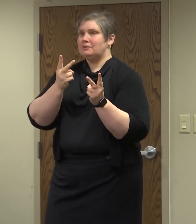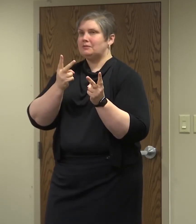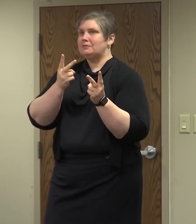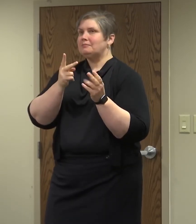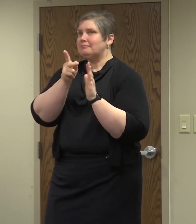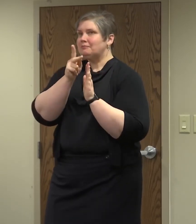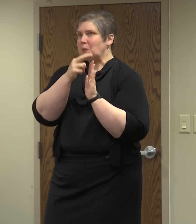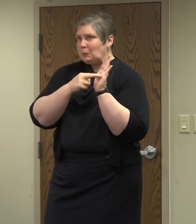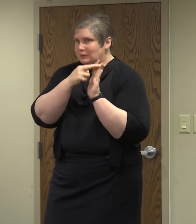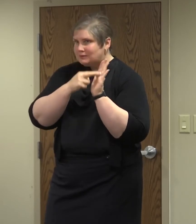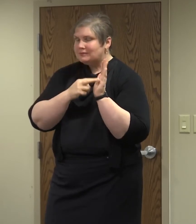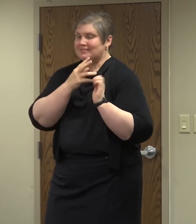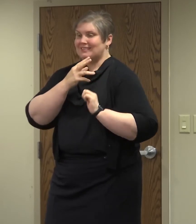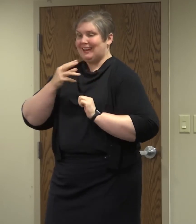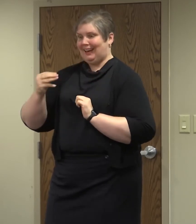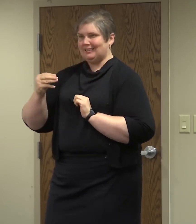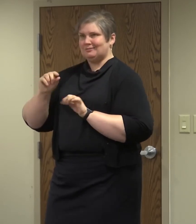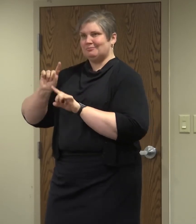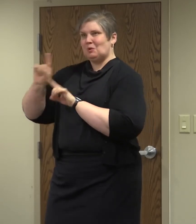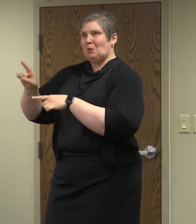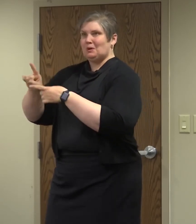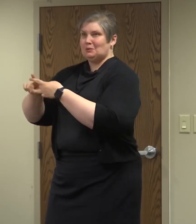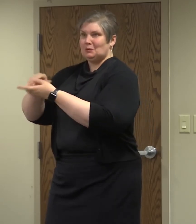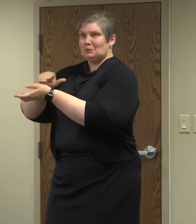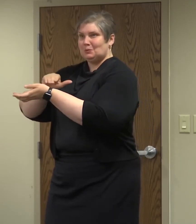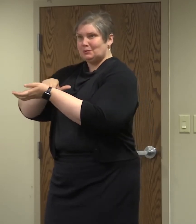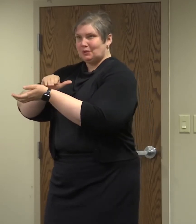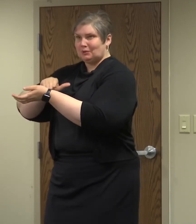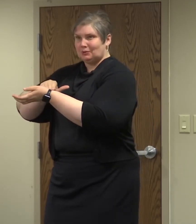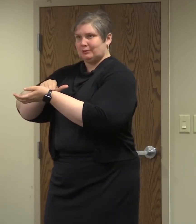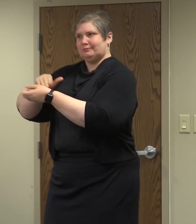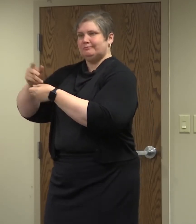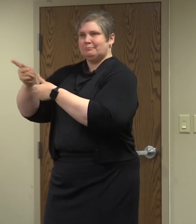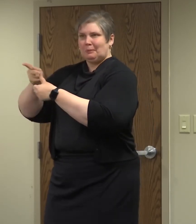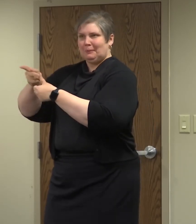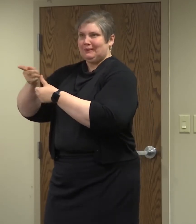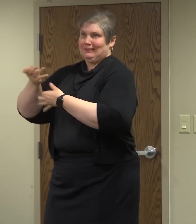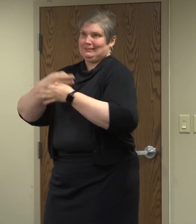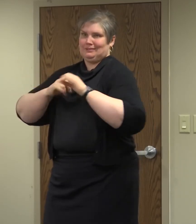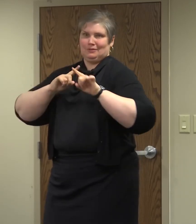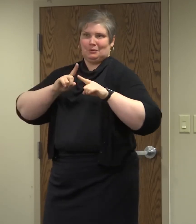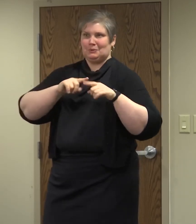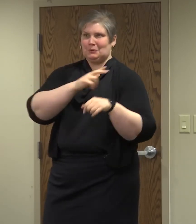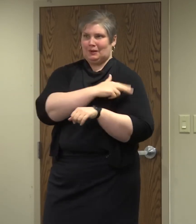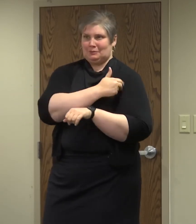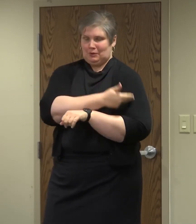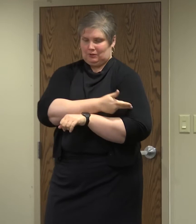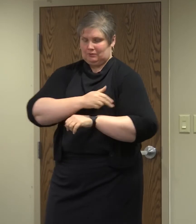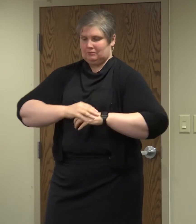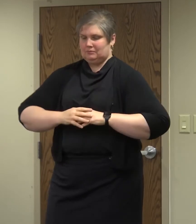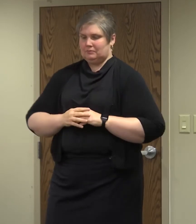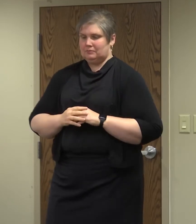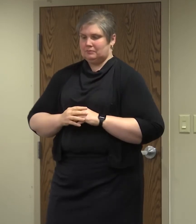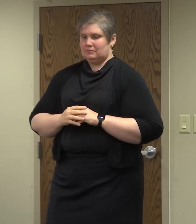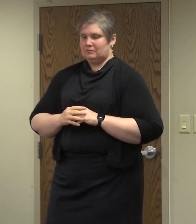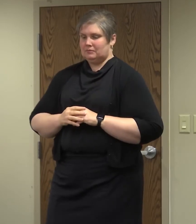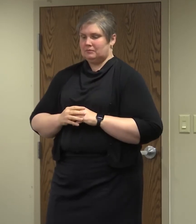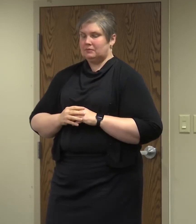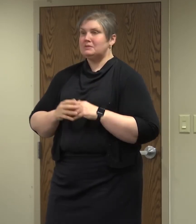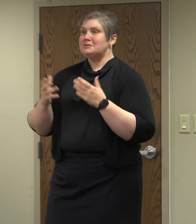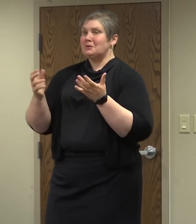care. It's saddening to hear that we have 2 infants. And while we are all high in that sense, in terms of